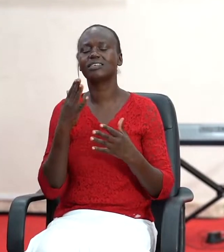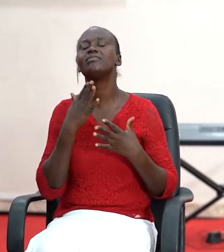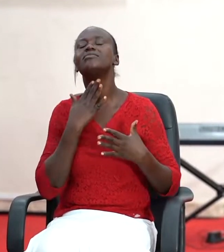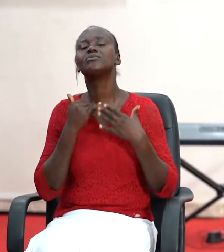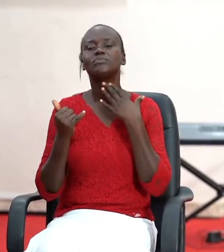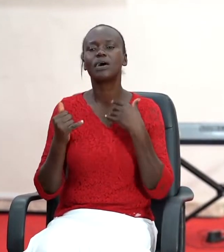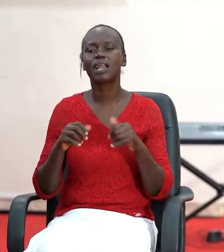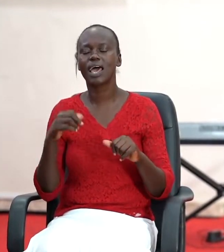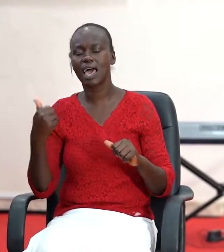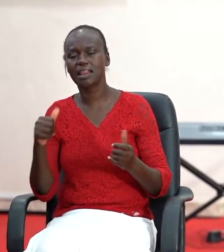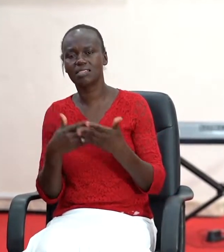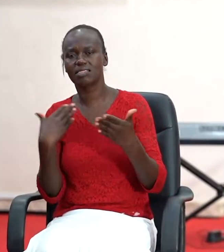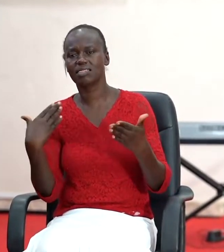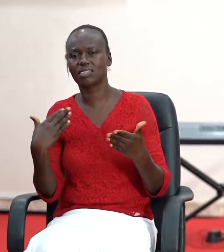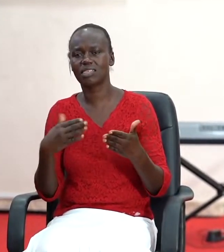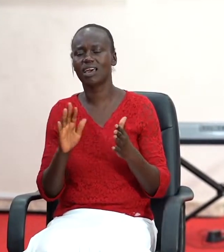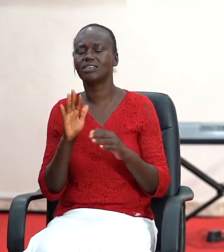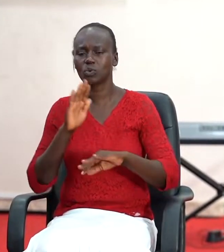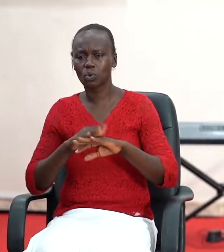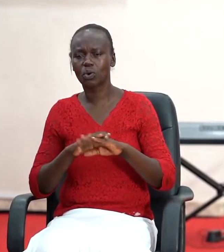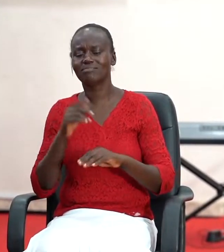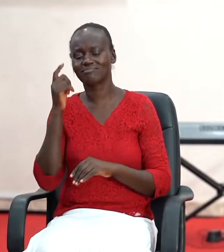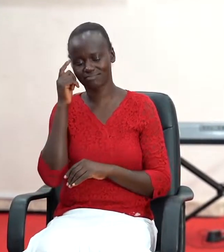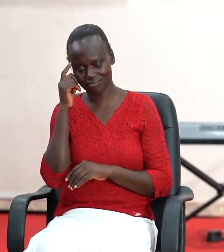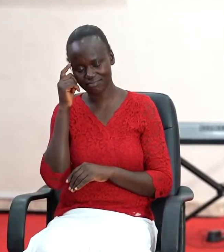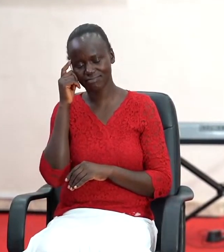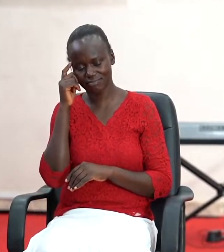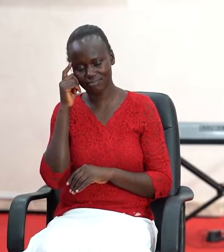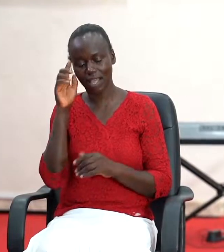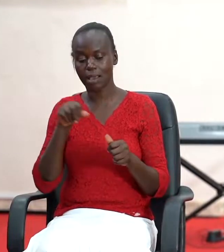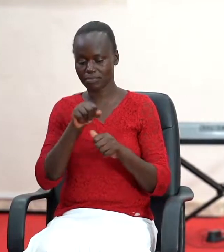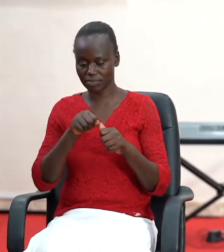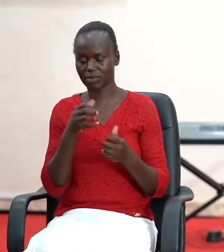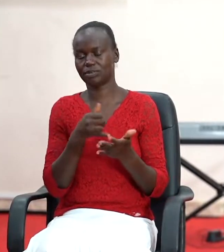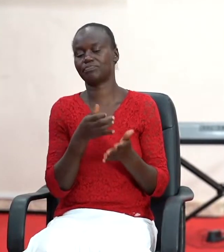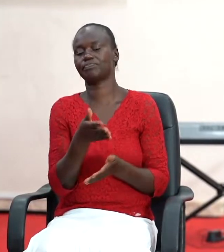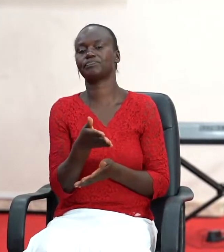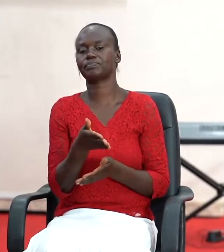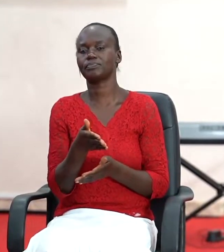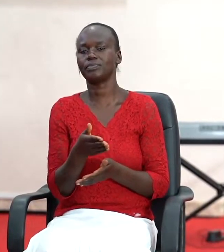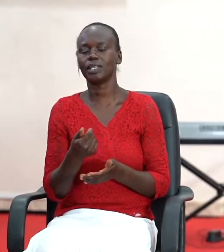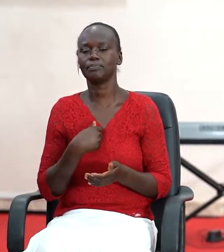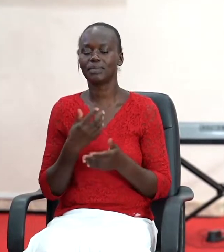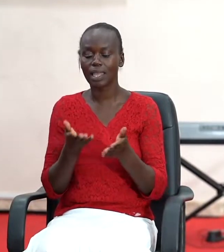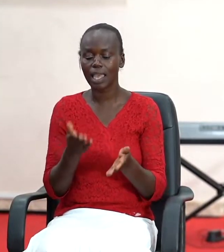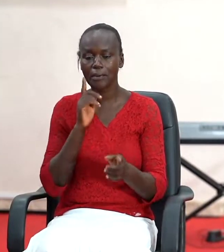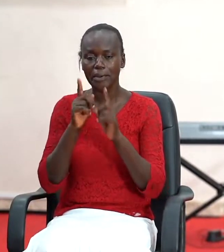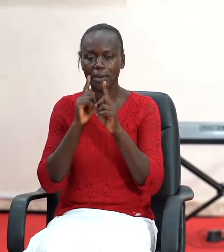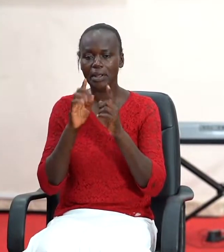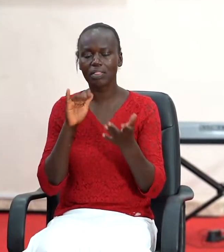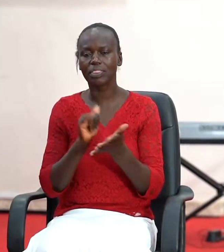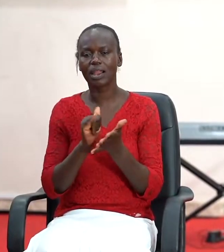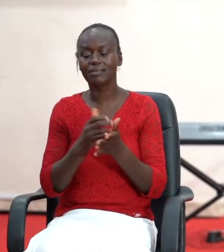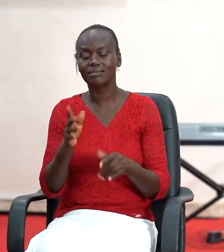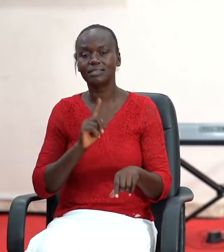or praiseworthy, think about such things. Amen. I'm here to remind you that it is at this